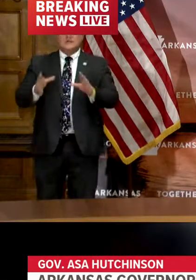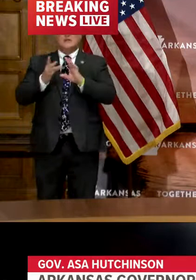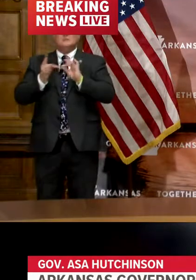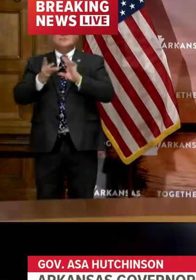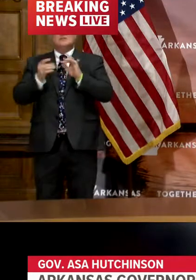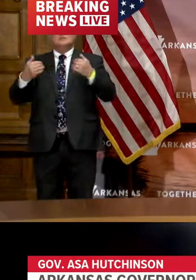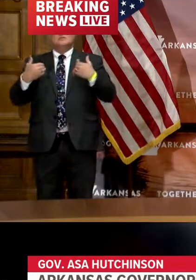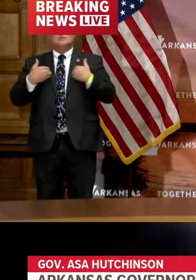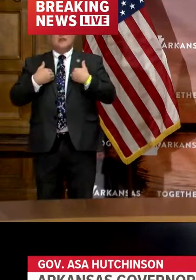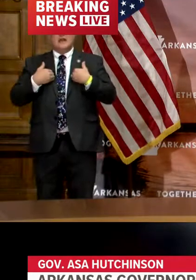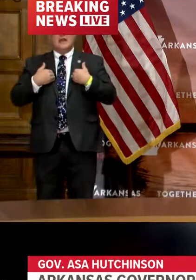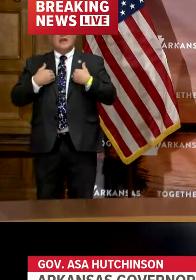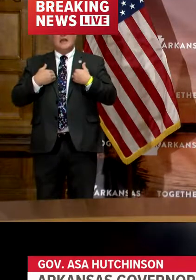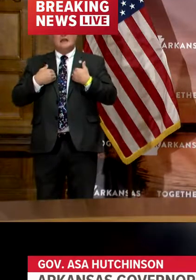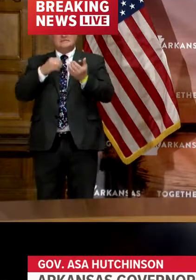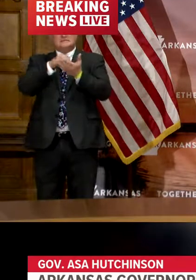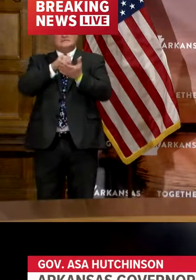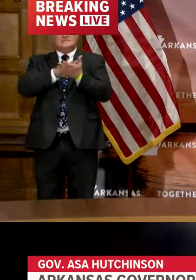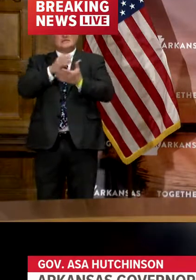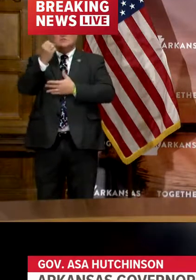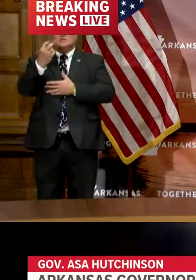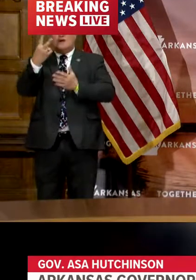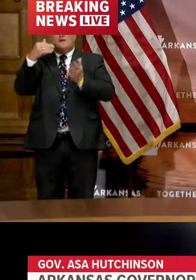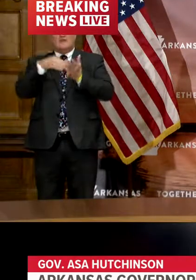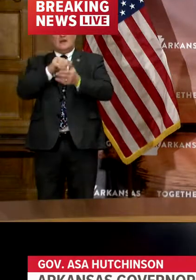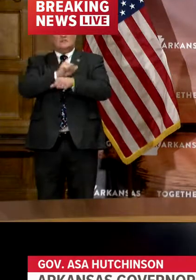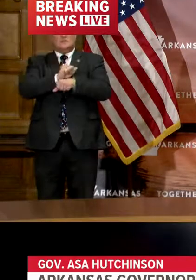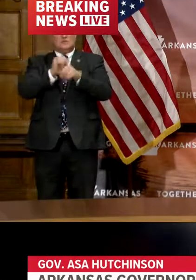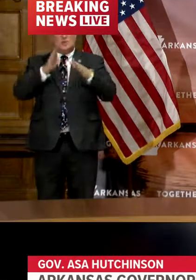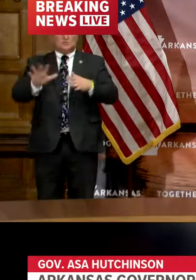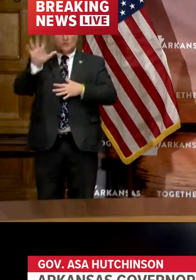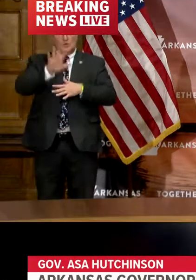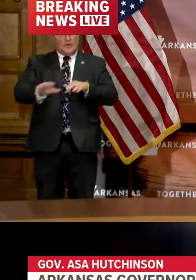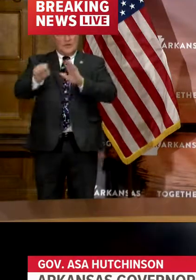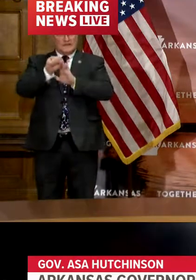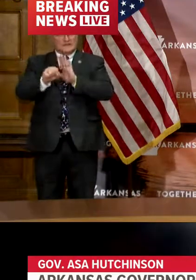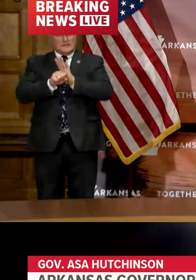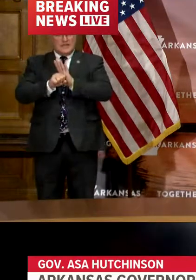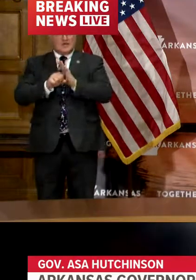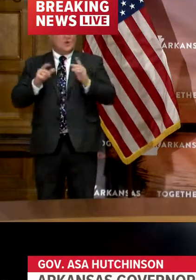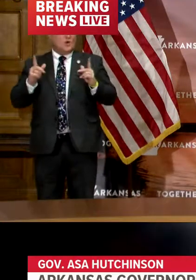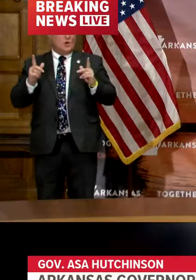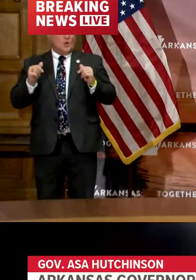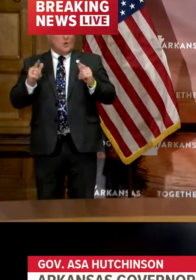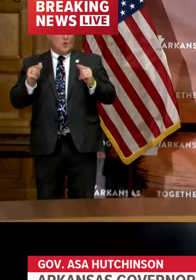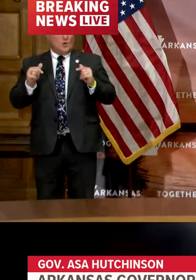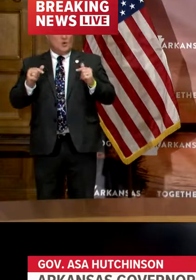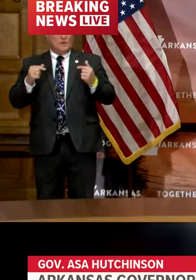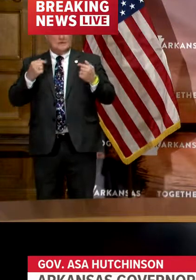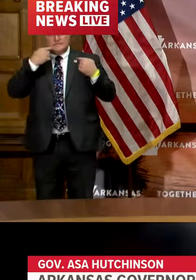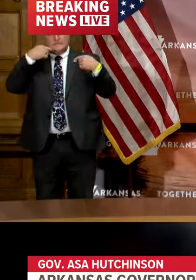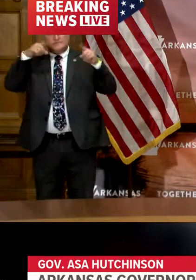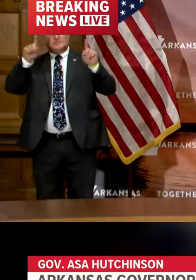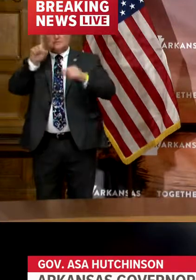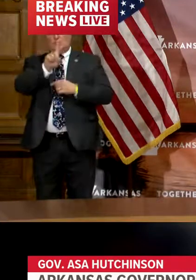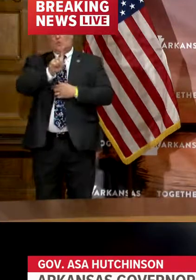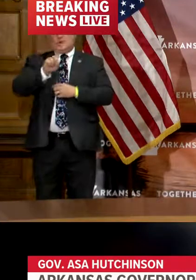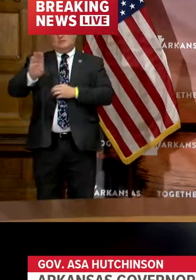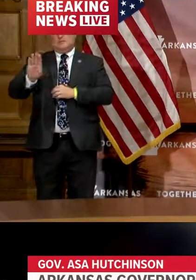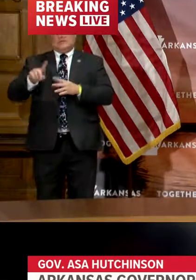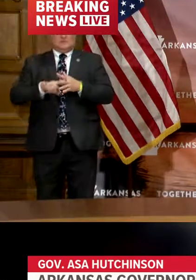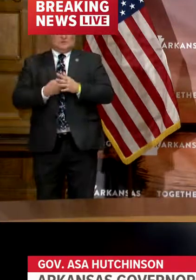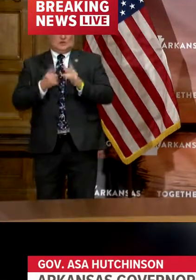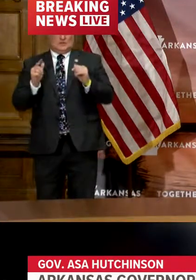have vaccinated over 12,000 workers across the state. At what point can we expect to move into phase 1B now?